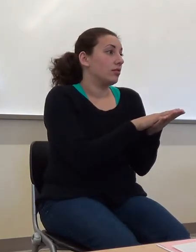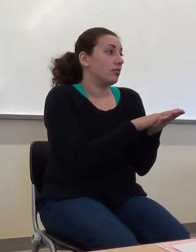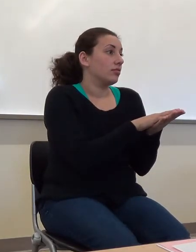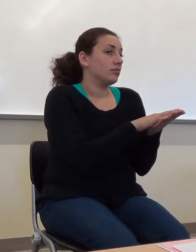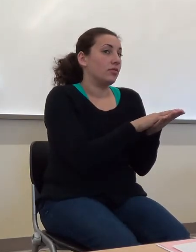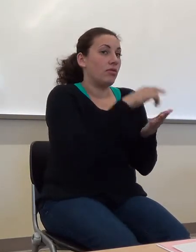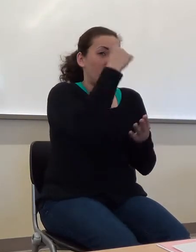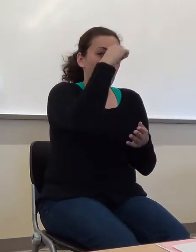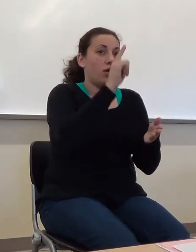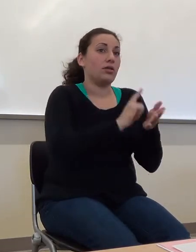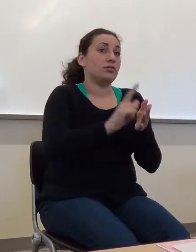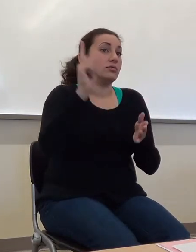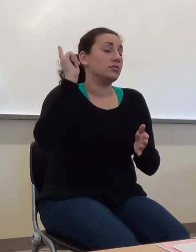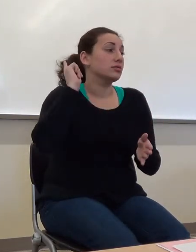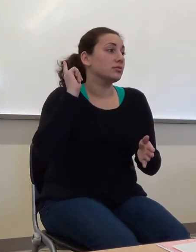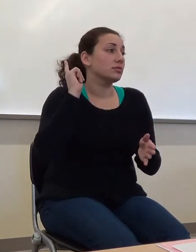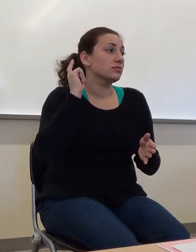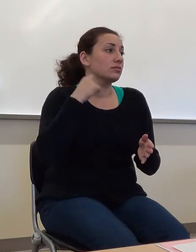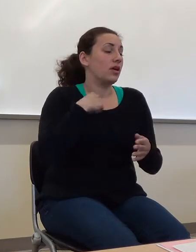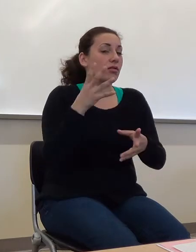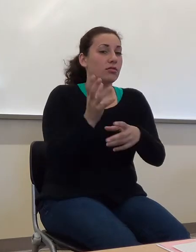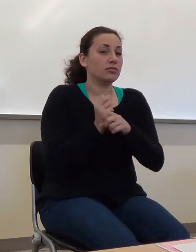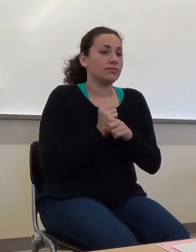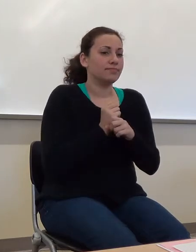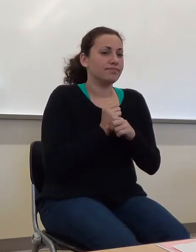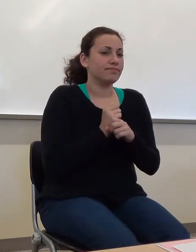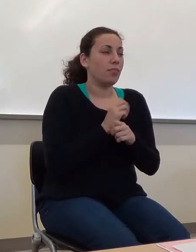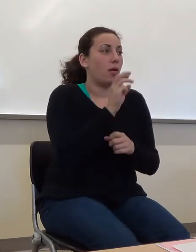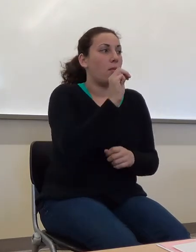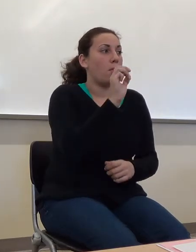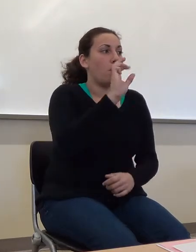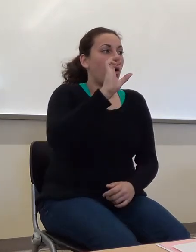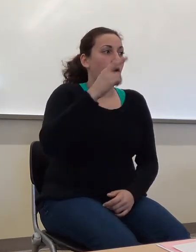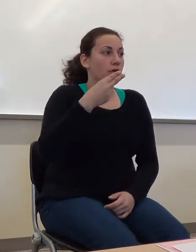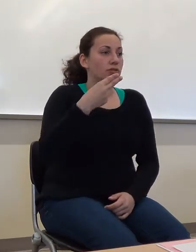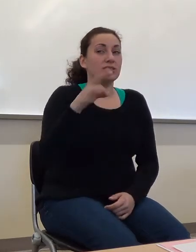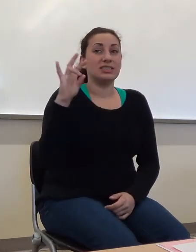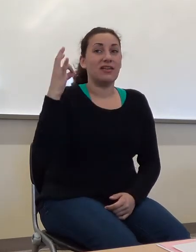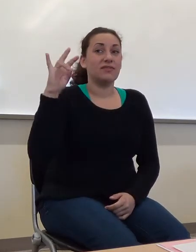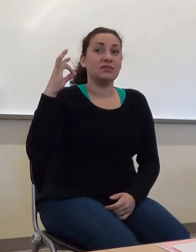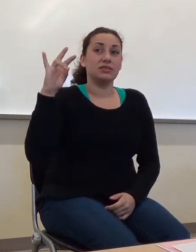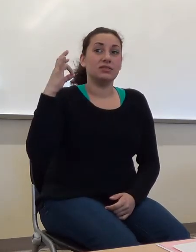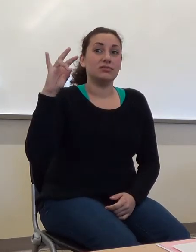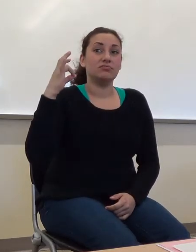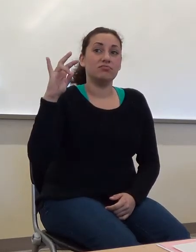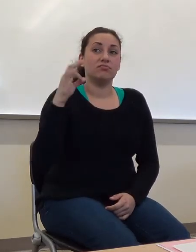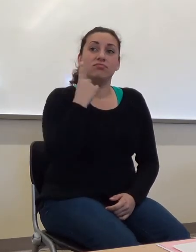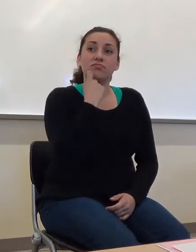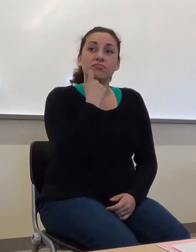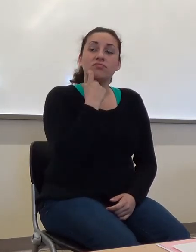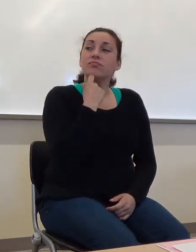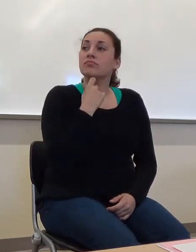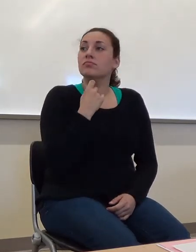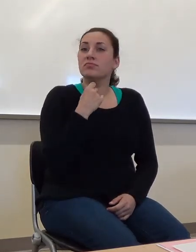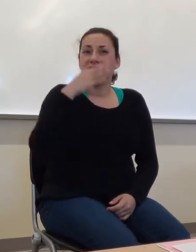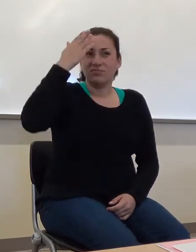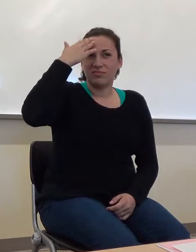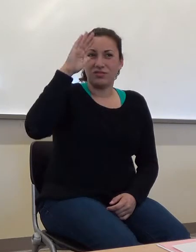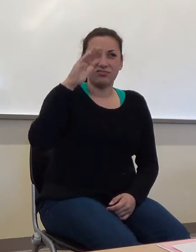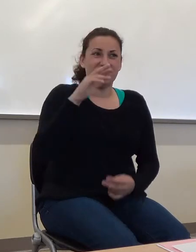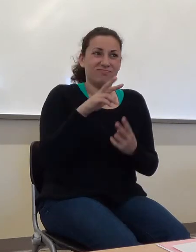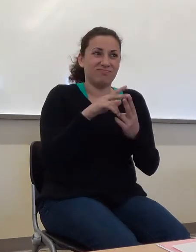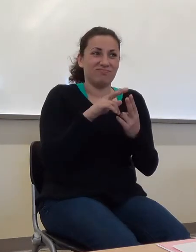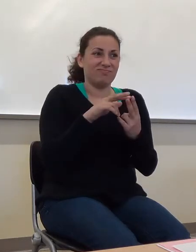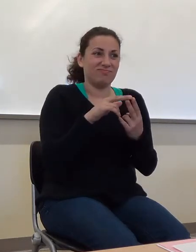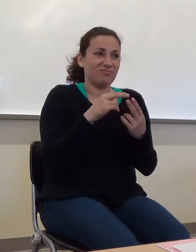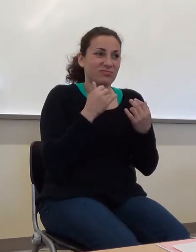last week. I received this on March 17th. Again, I don't know whether it's